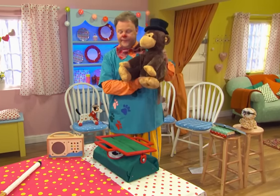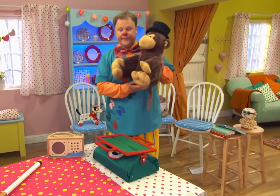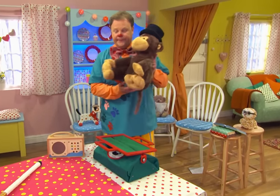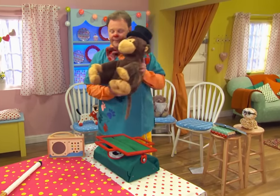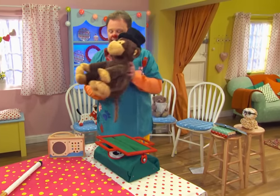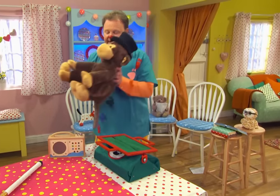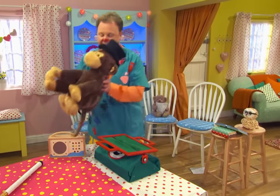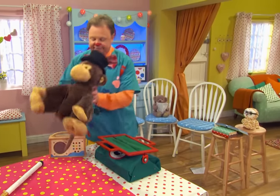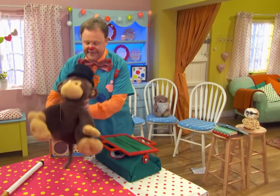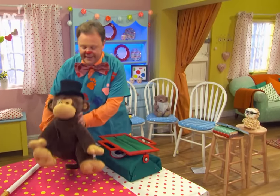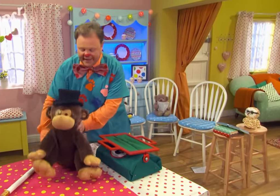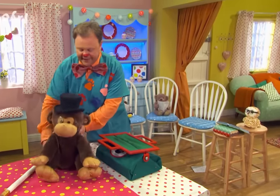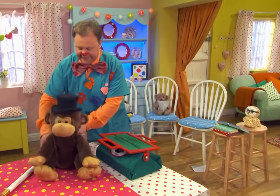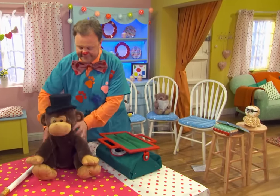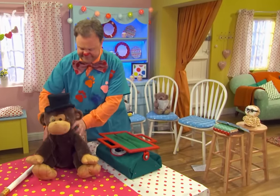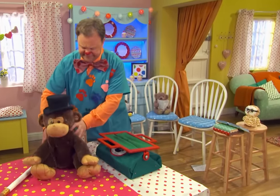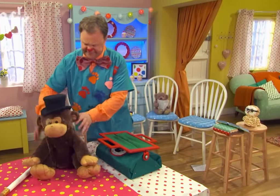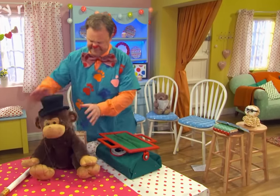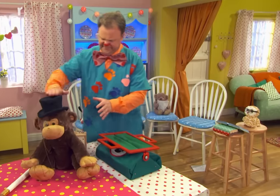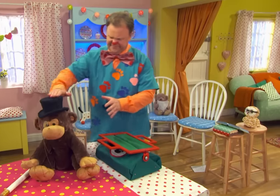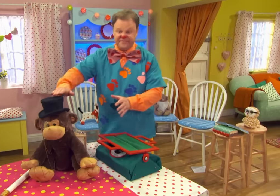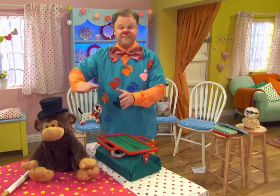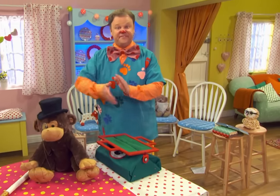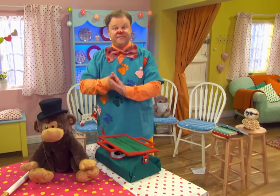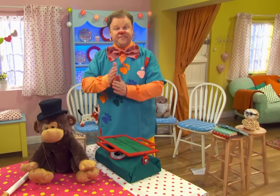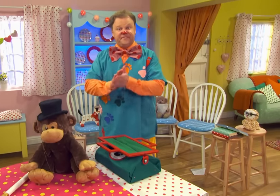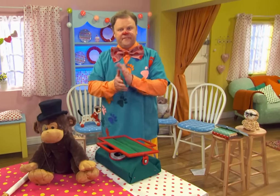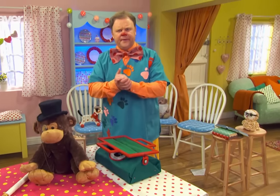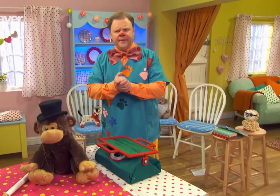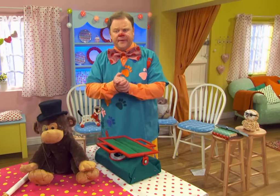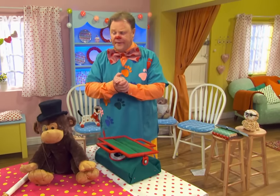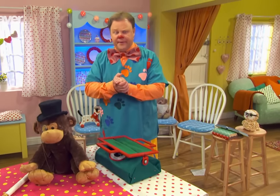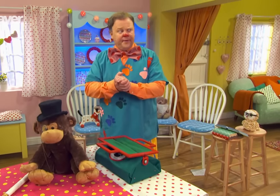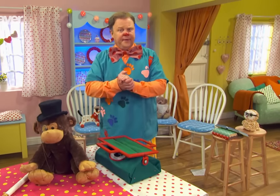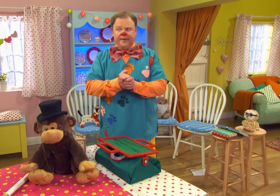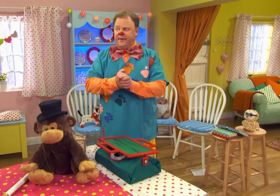Oh, let's see now. Why don't you use your stethoscope, Mr. Tumble?